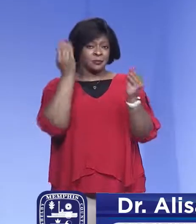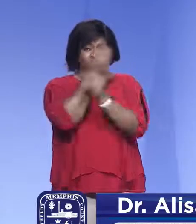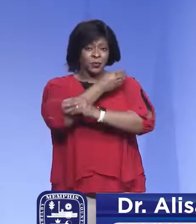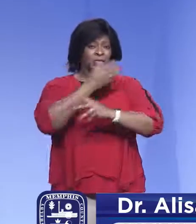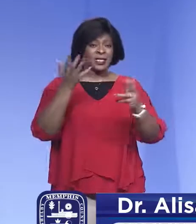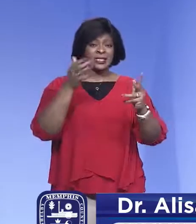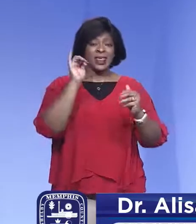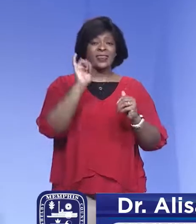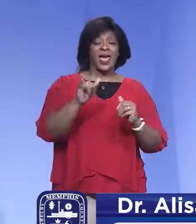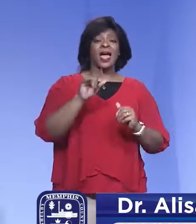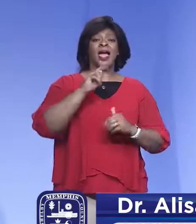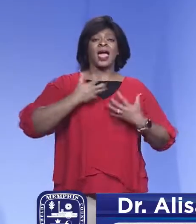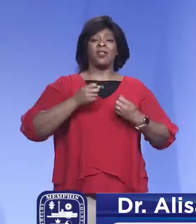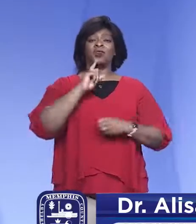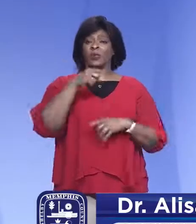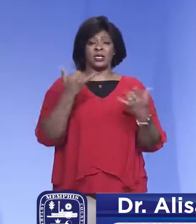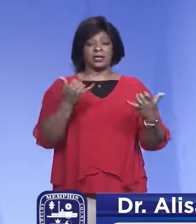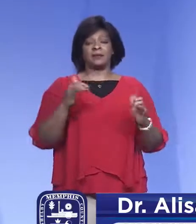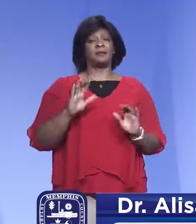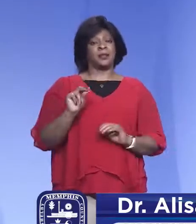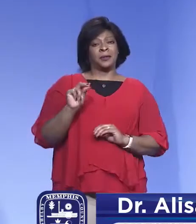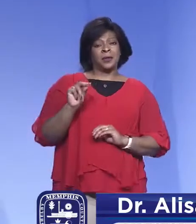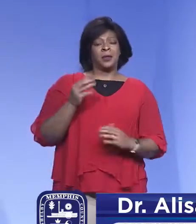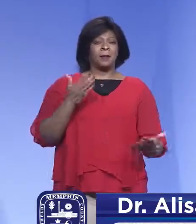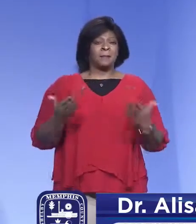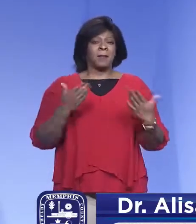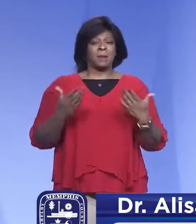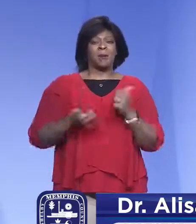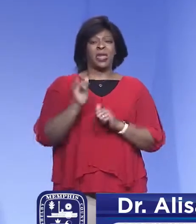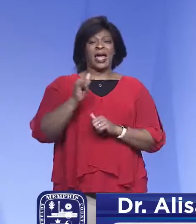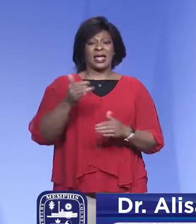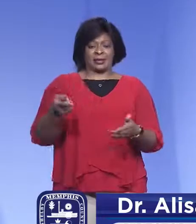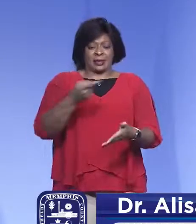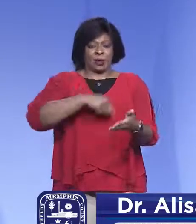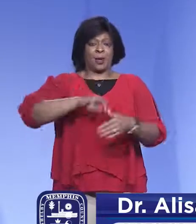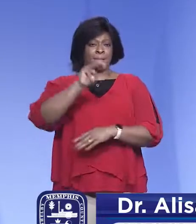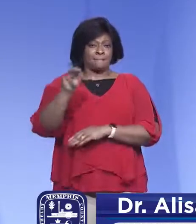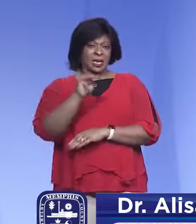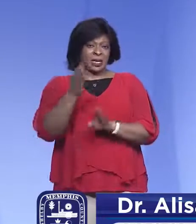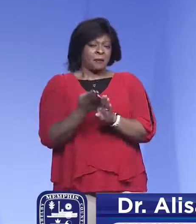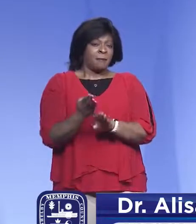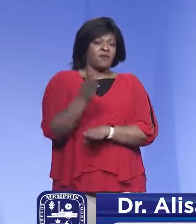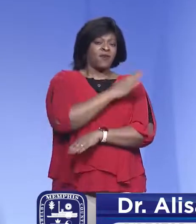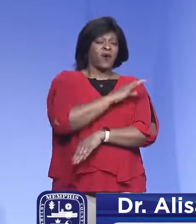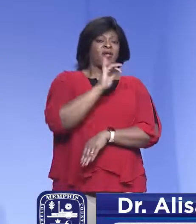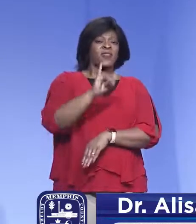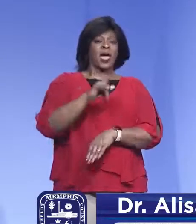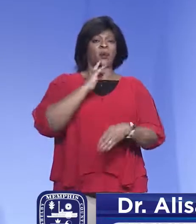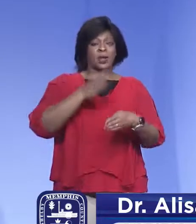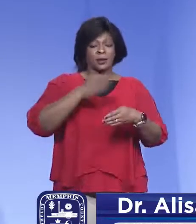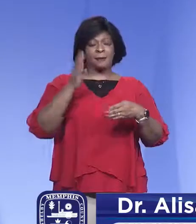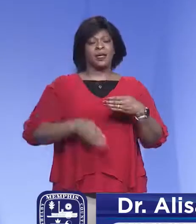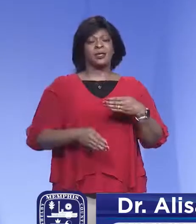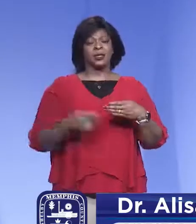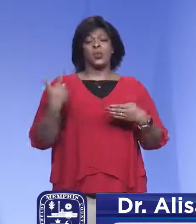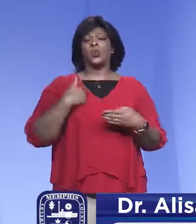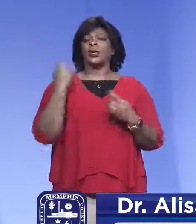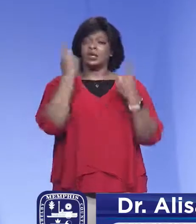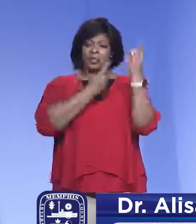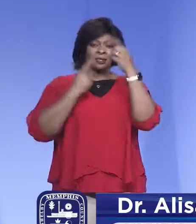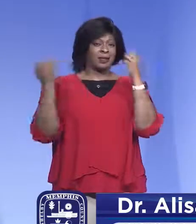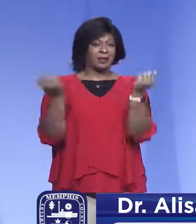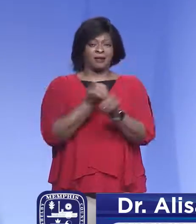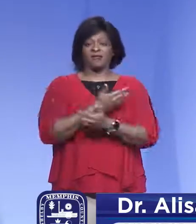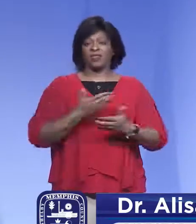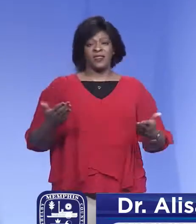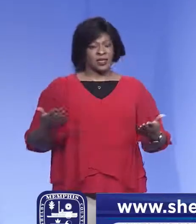that directive today. It's probably likely early Monday before that's completed. We're considering